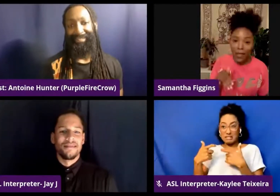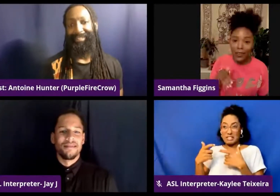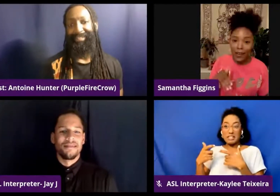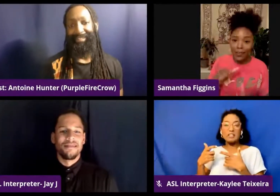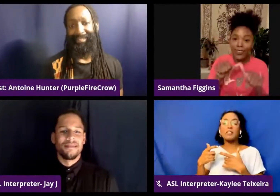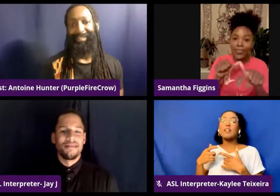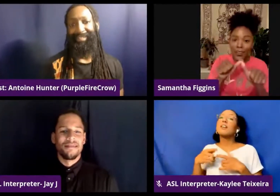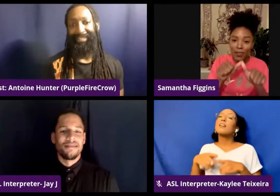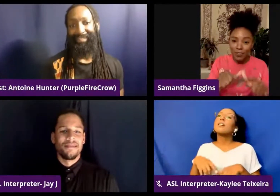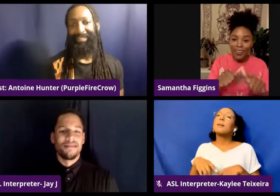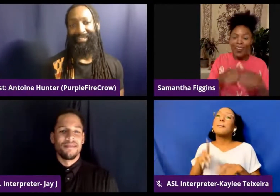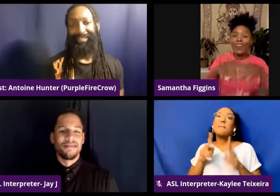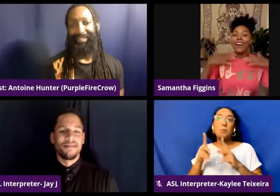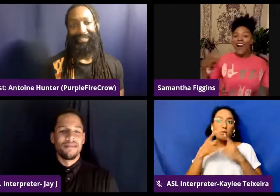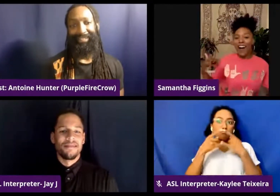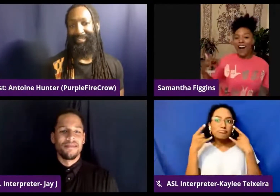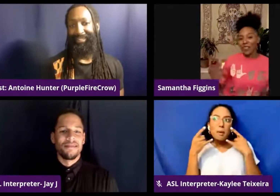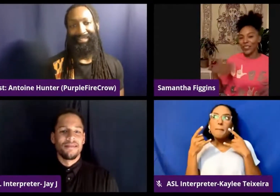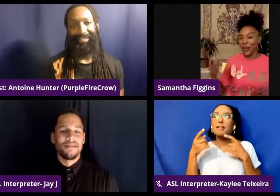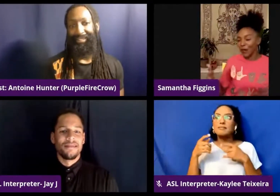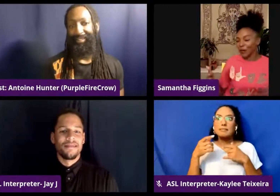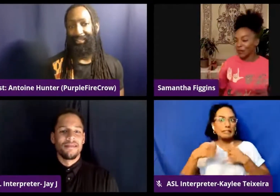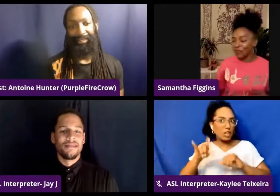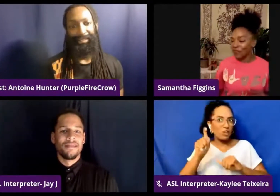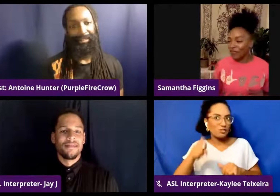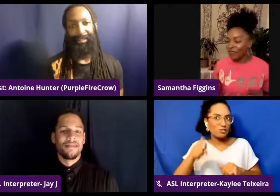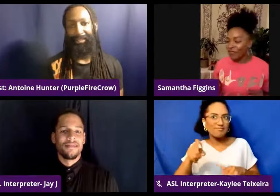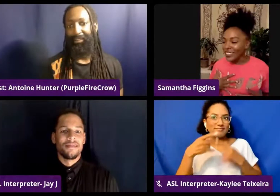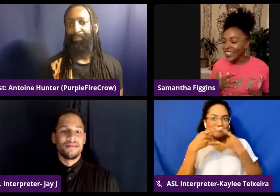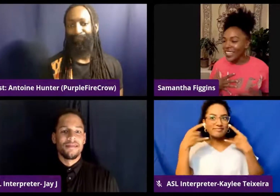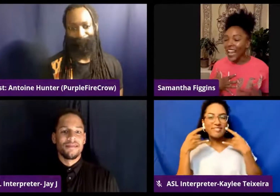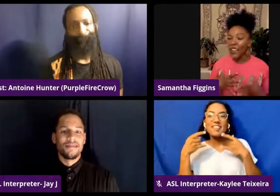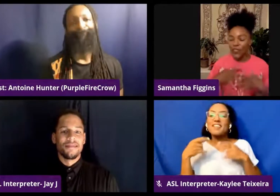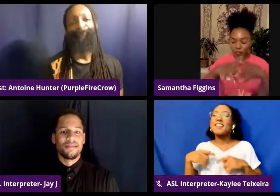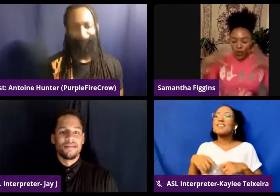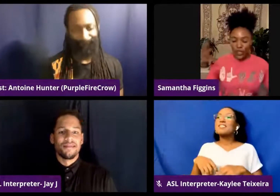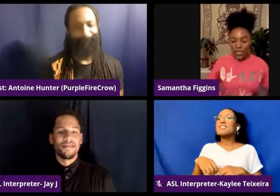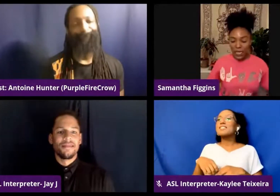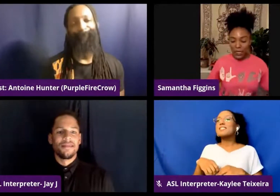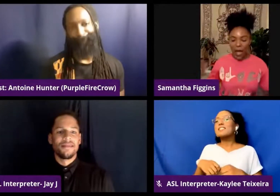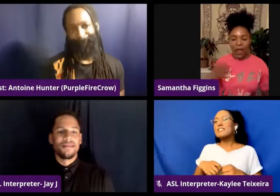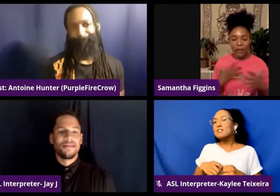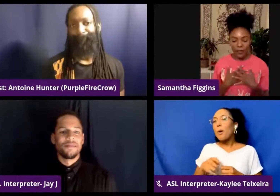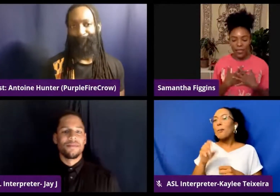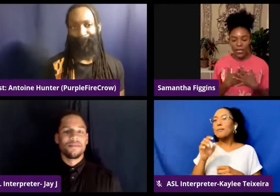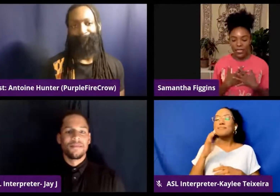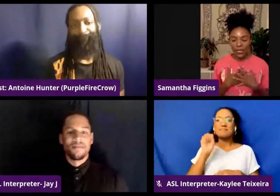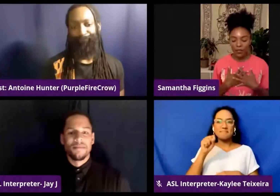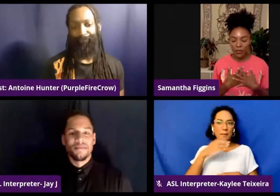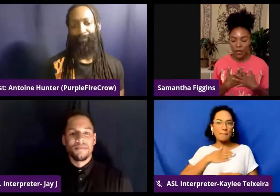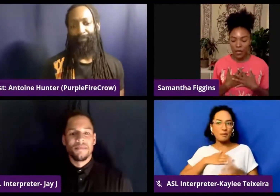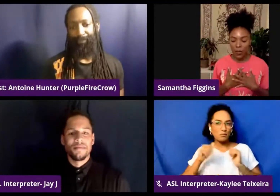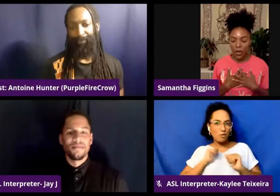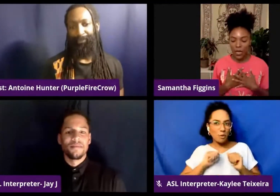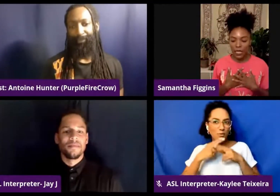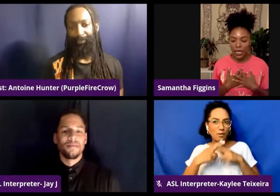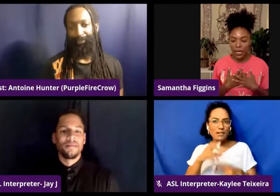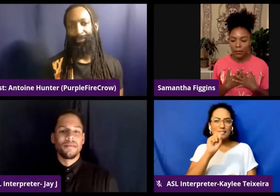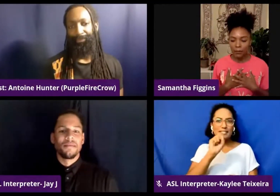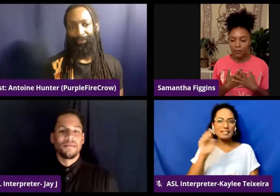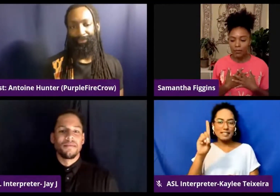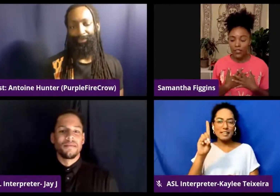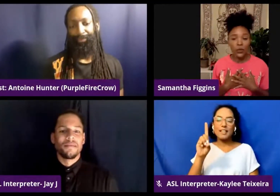still mask on still. So yeah, Seed, I feel like Seed for me